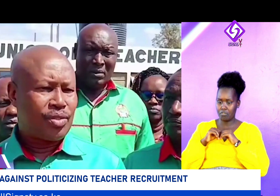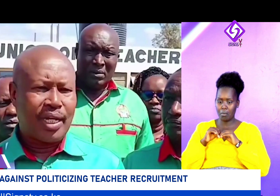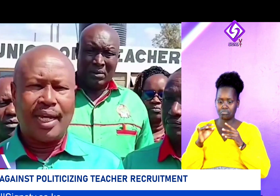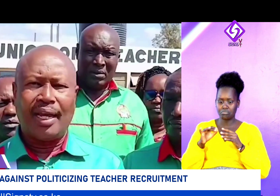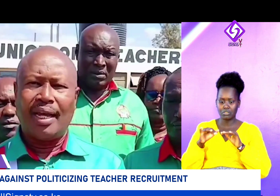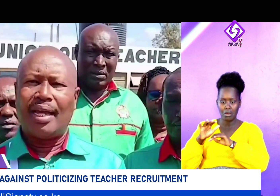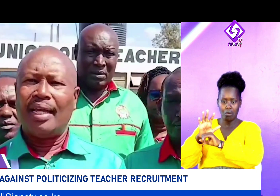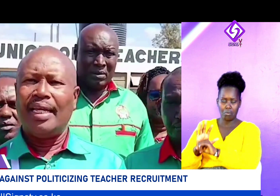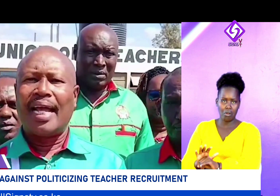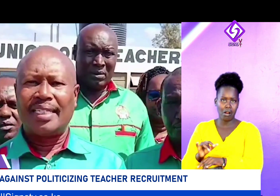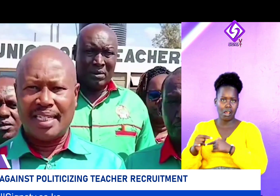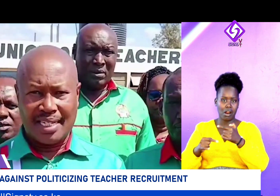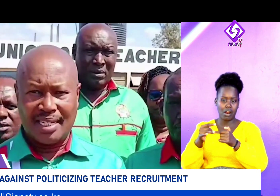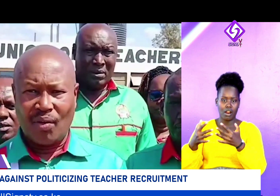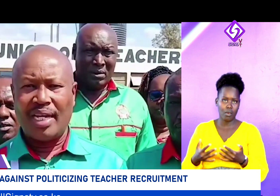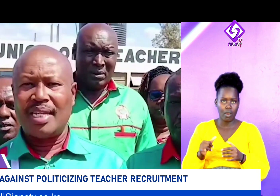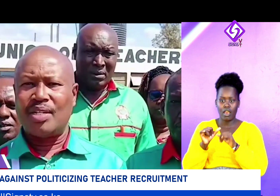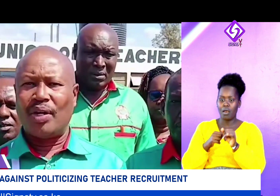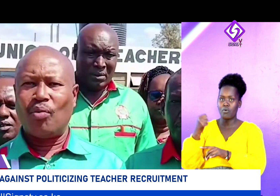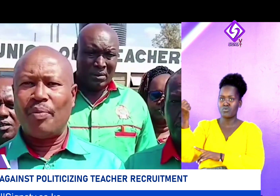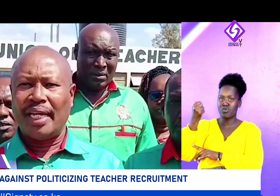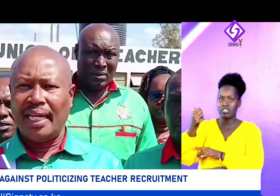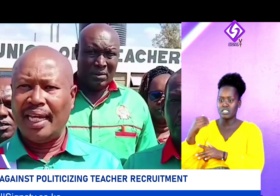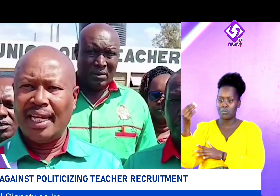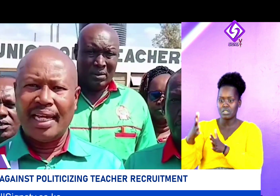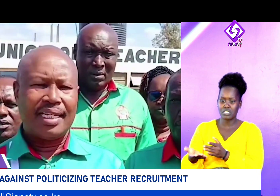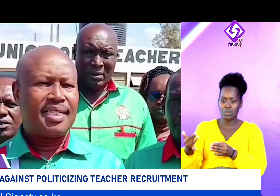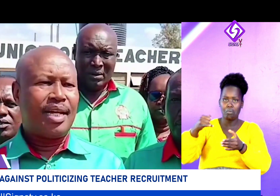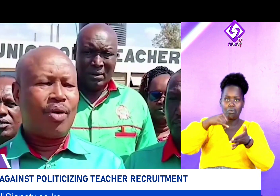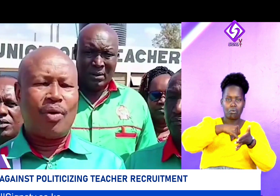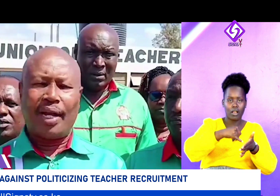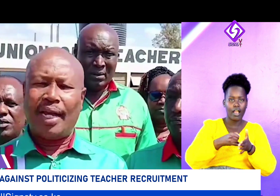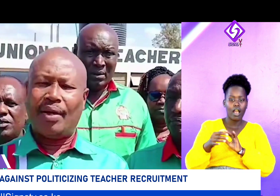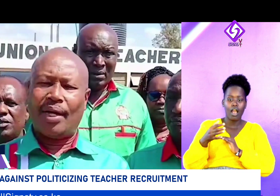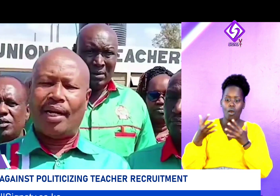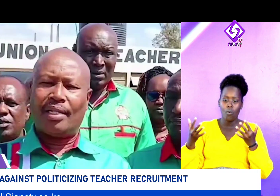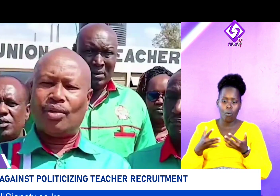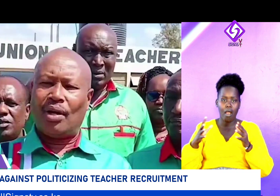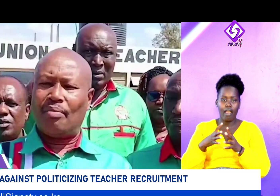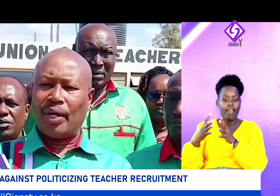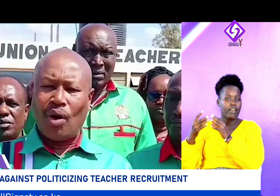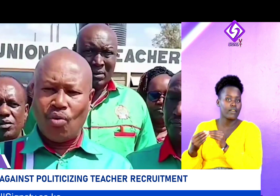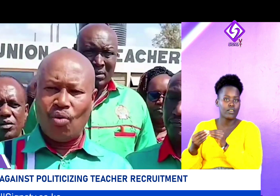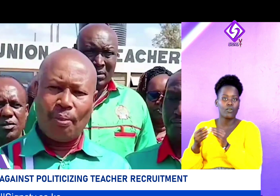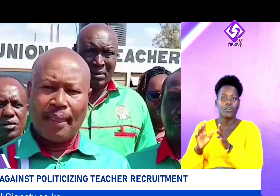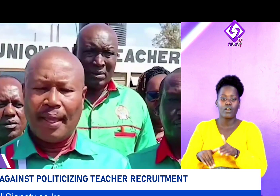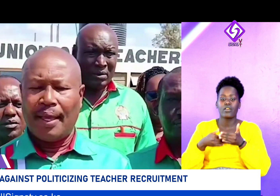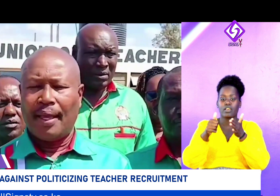imetokea ili ya kisiasa. Wanasiasa walikuwa wameingilia kiasi ya kwamba wanaenda wanatoa barua huku